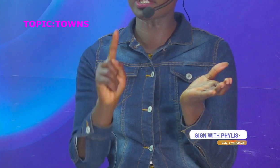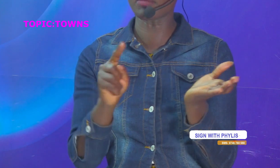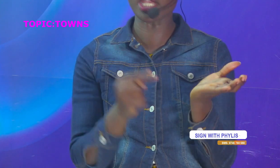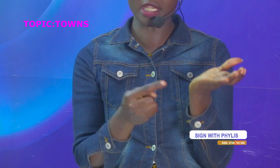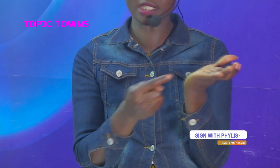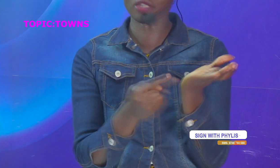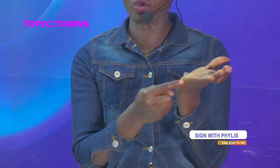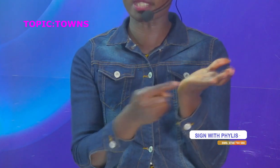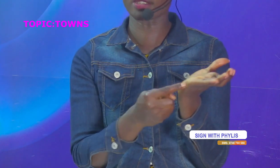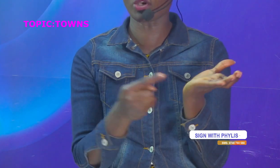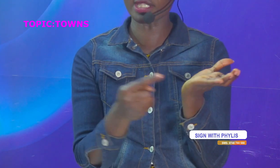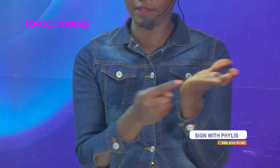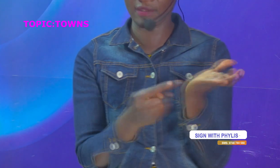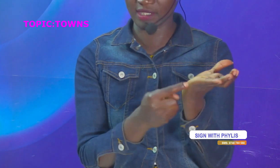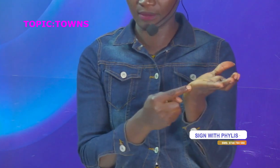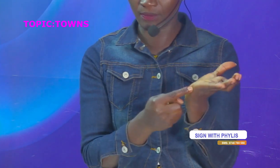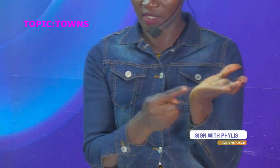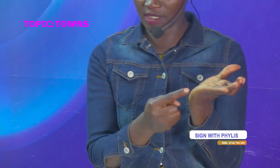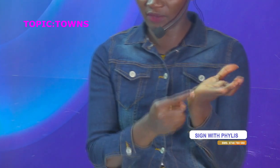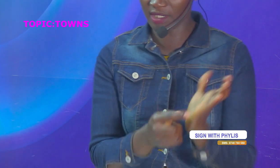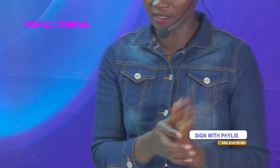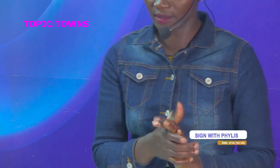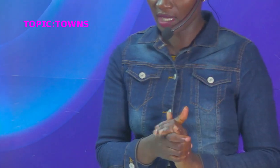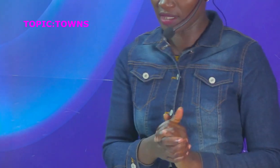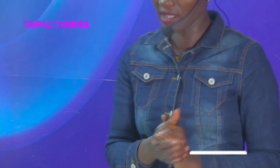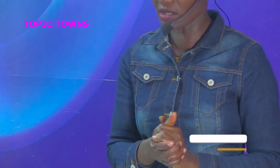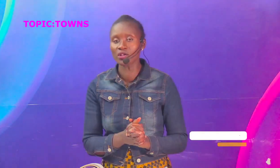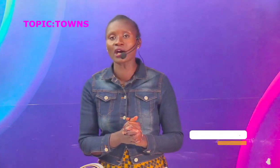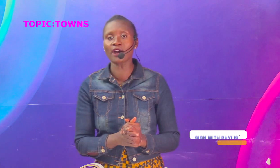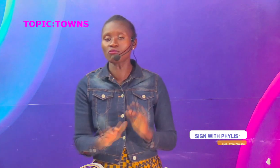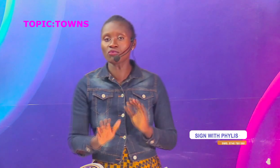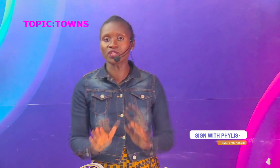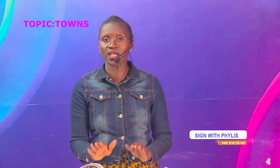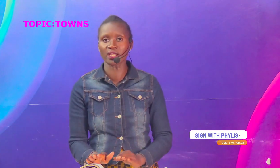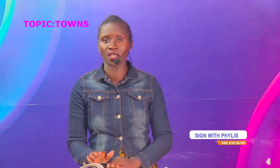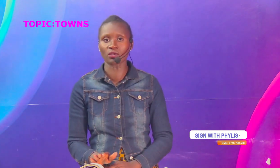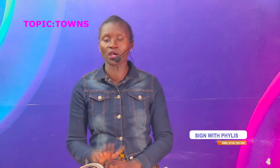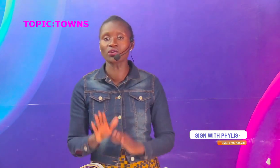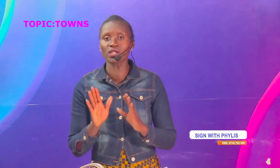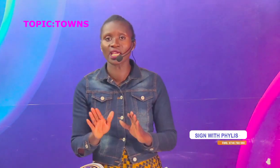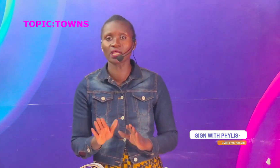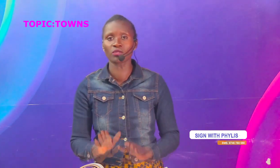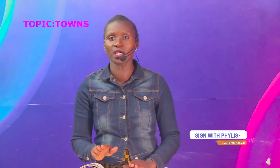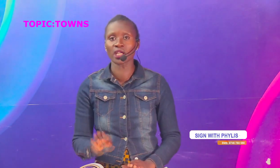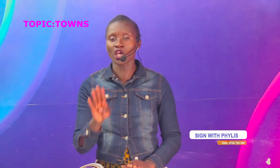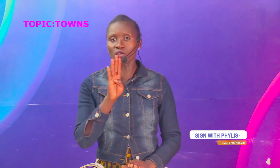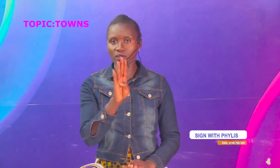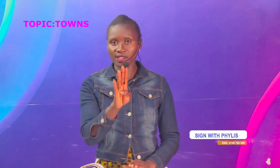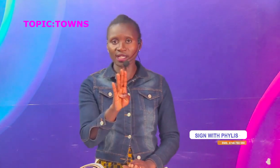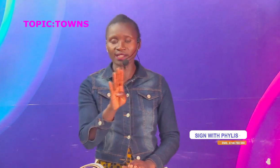it twice. So Taveta, Taveta. And then also have Butere town. How do we sign Butere? Using letter B,